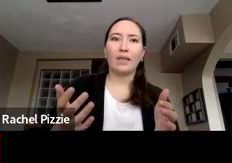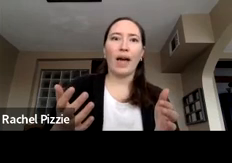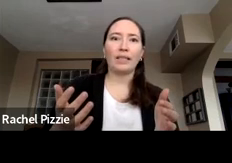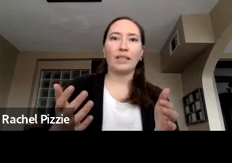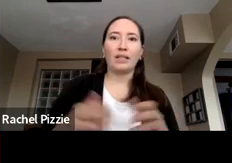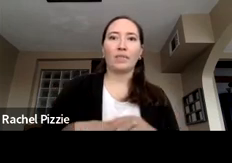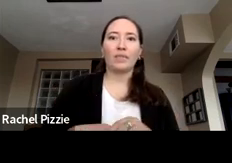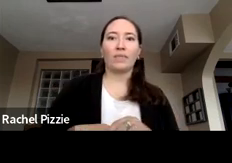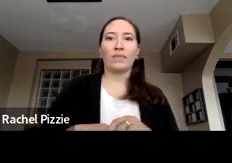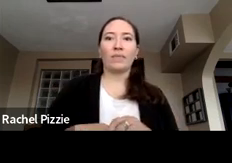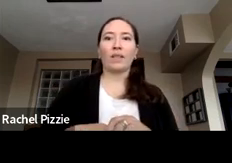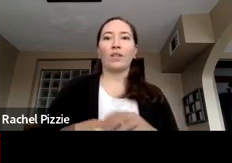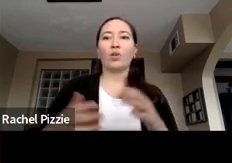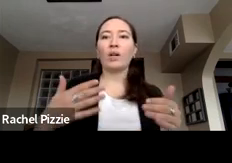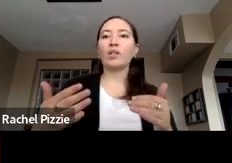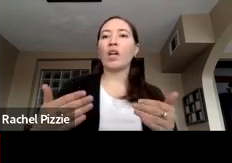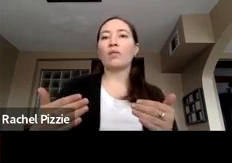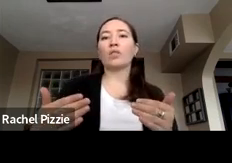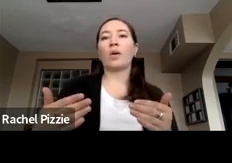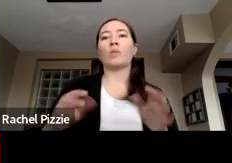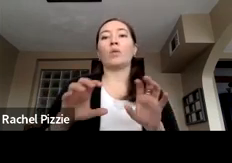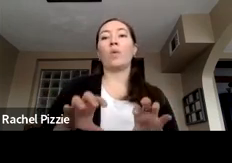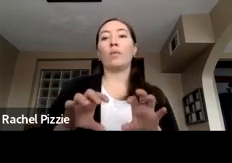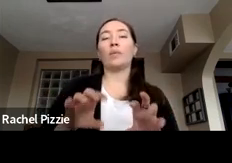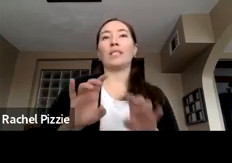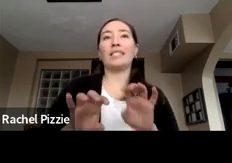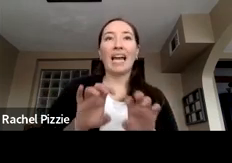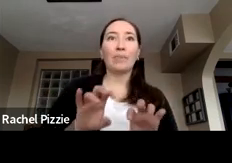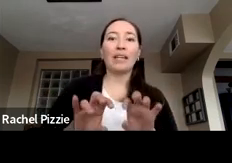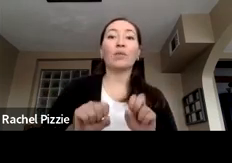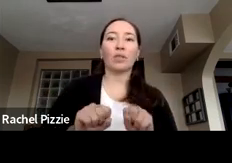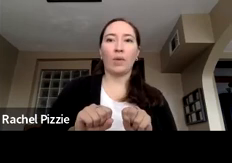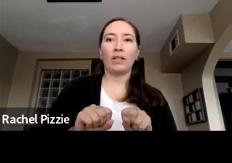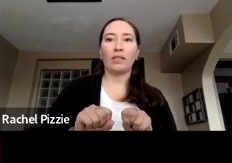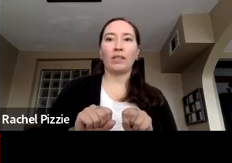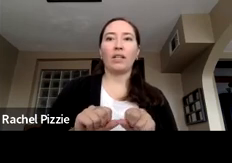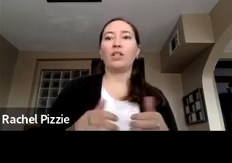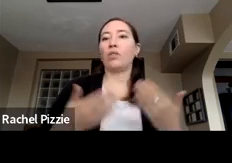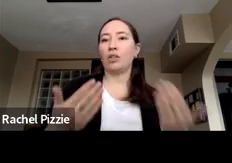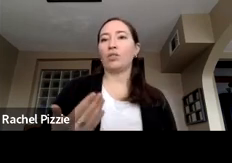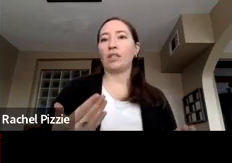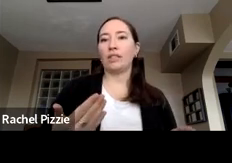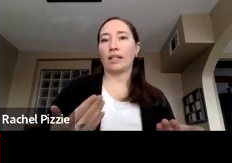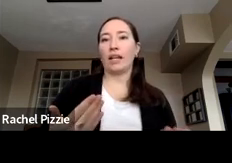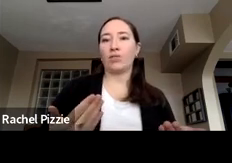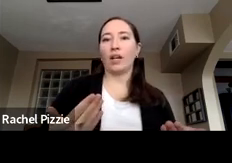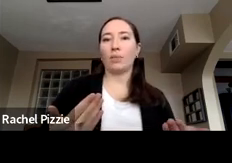essays in the past. So pretty much any response where you want people to type in a response, you can use this text entry option.